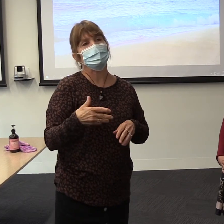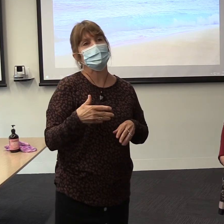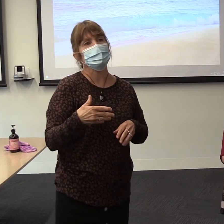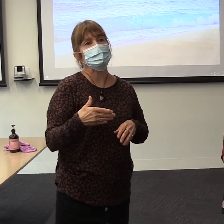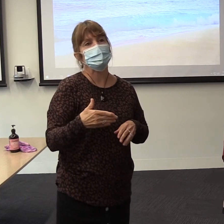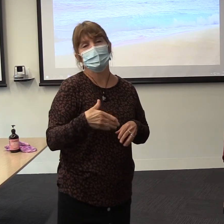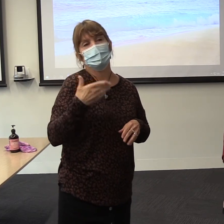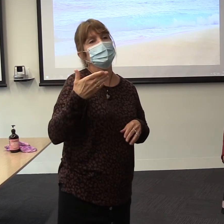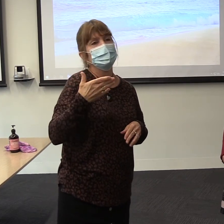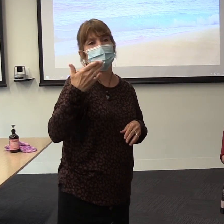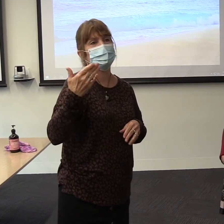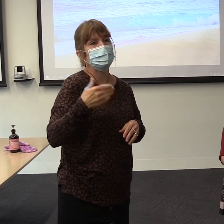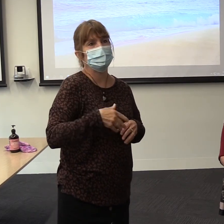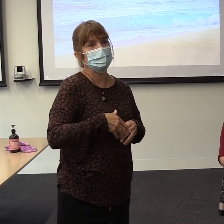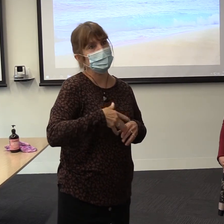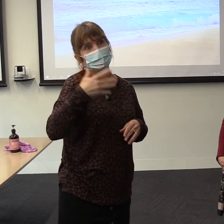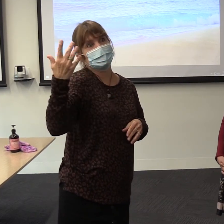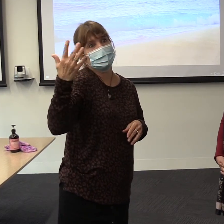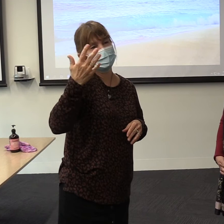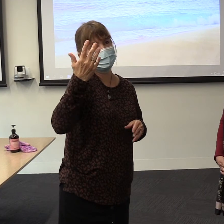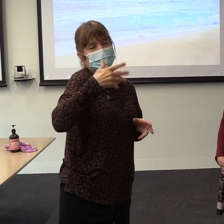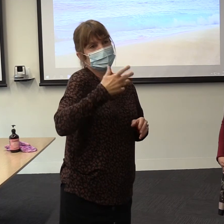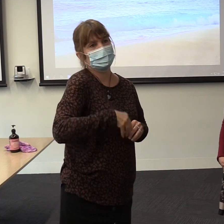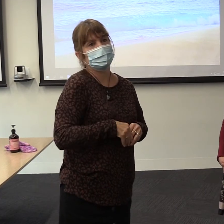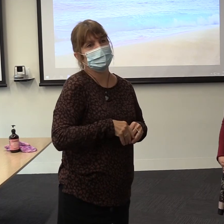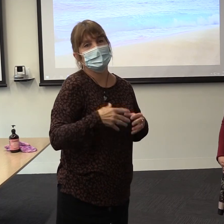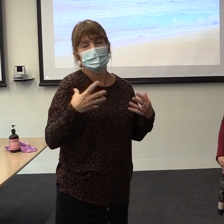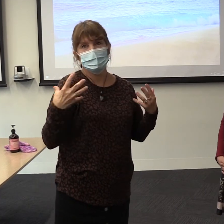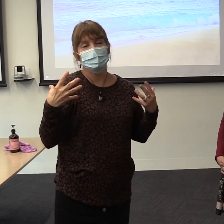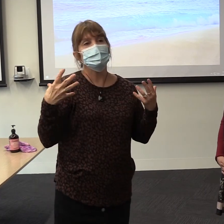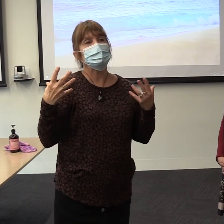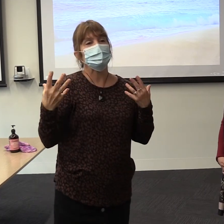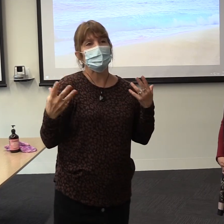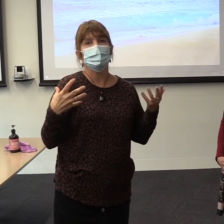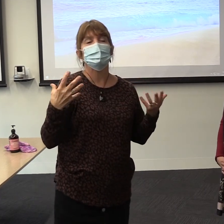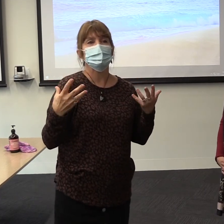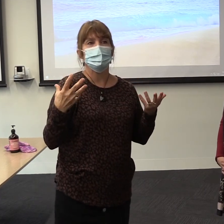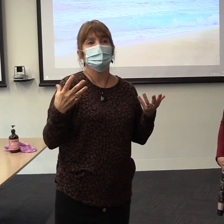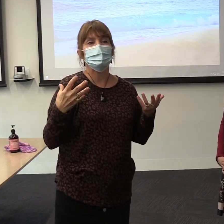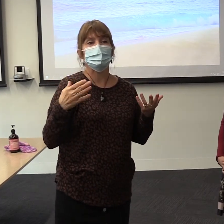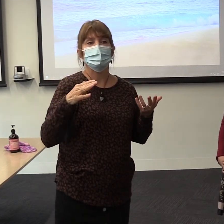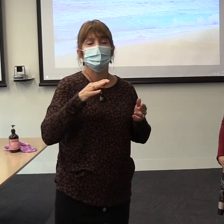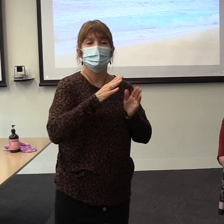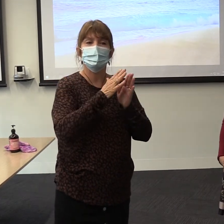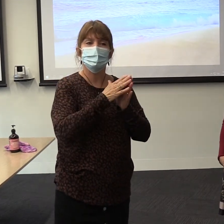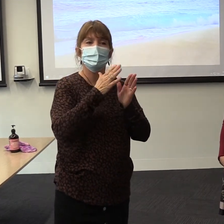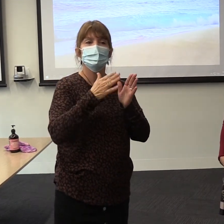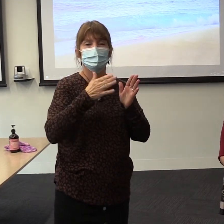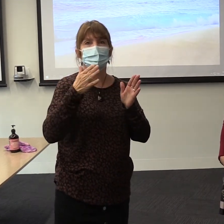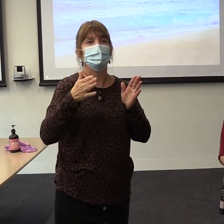breath is more like 3 than 4, or it might be 5 rather than 4. So you just find what's comfortable for you, but trying to do that